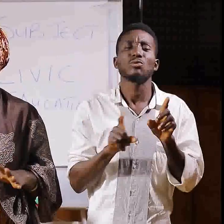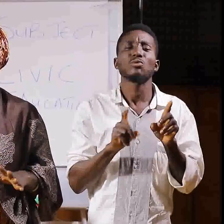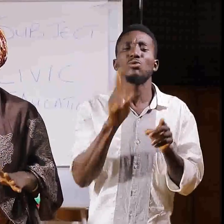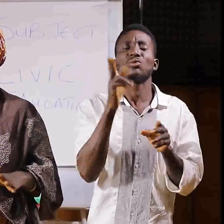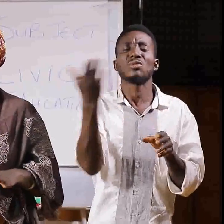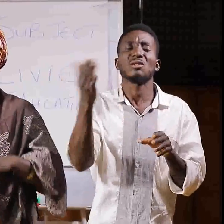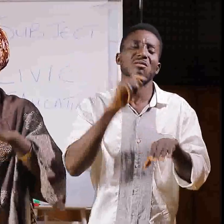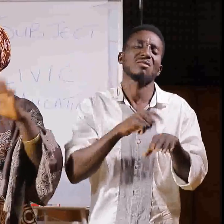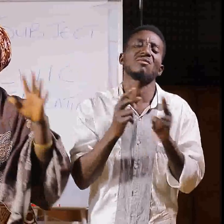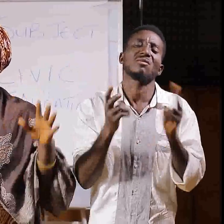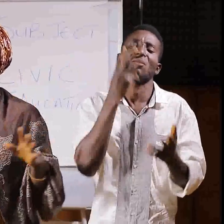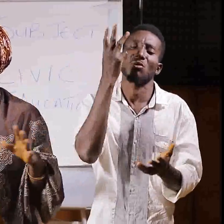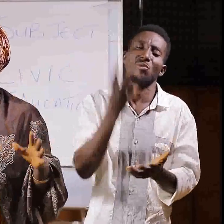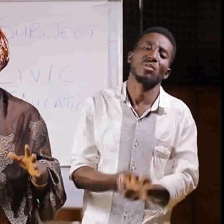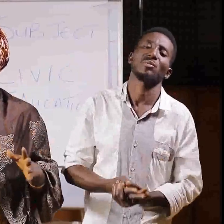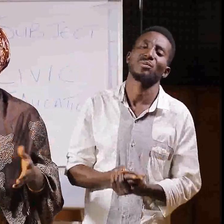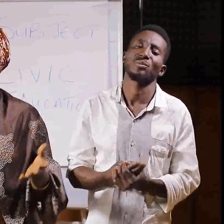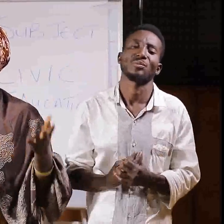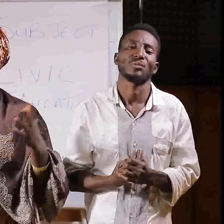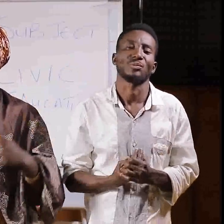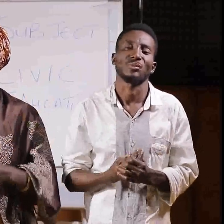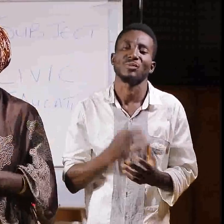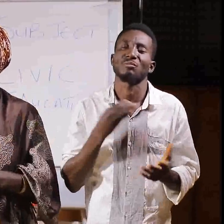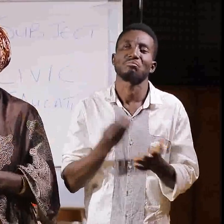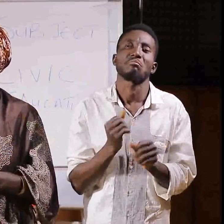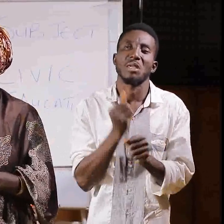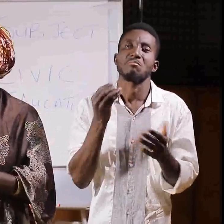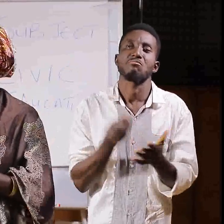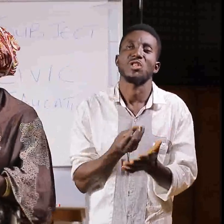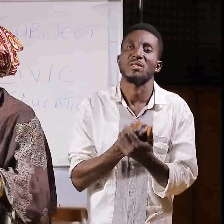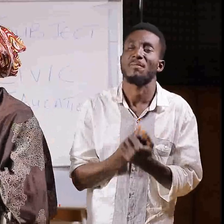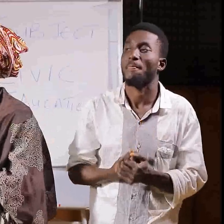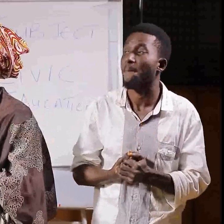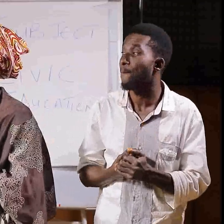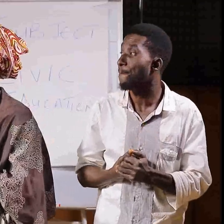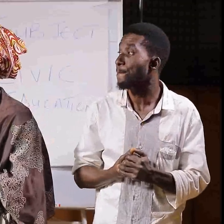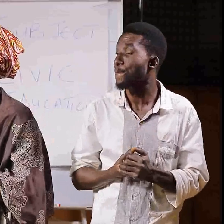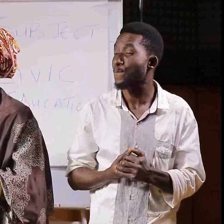to invest in other business and make more money.